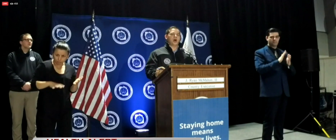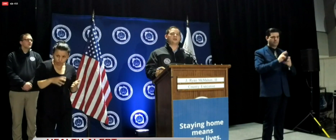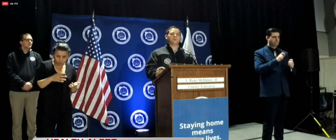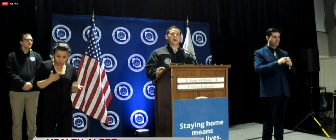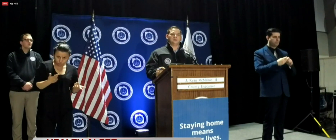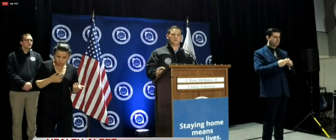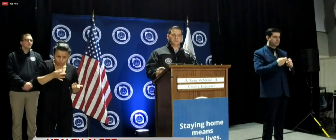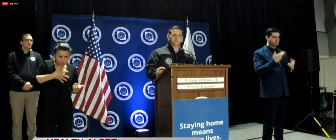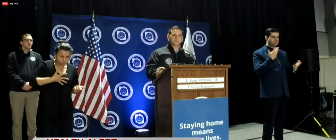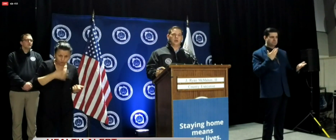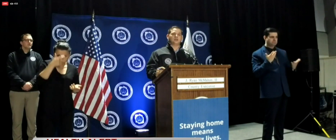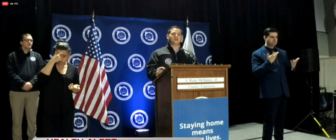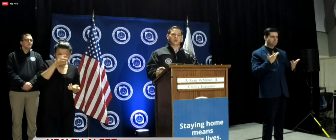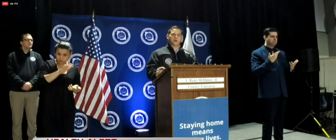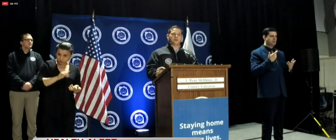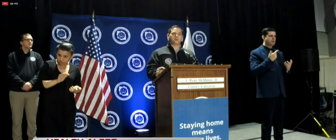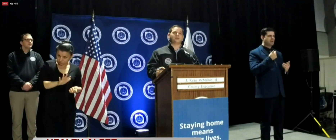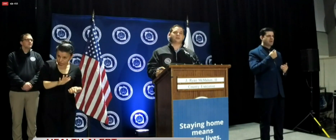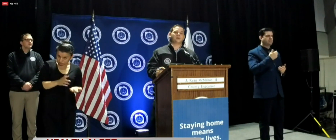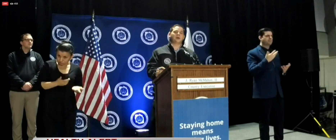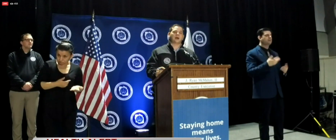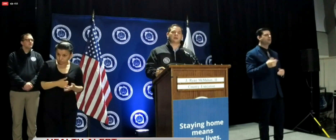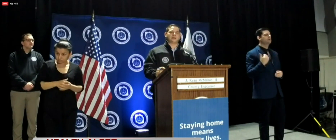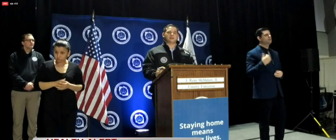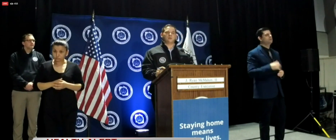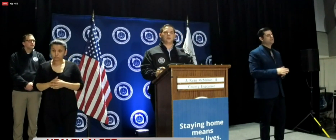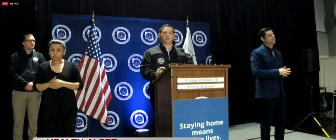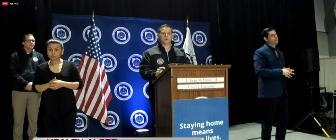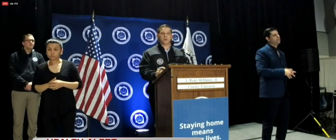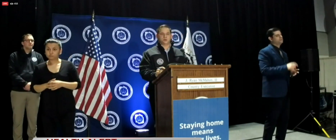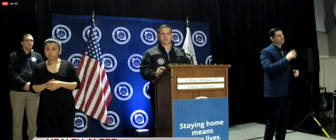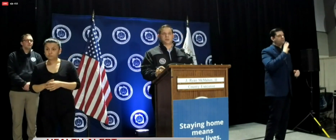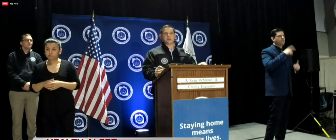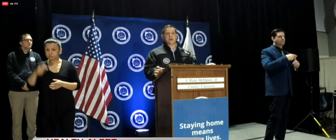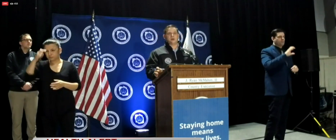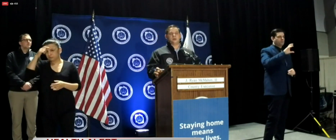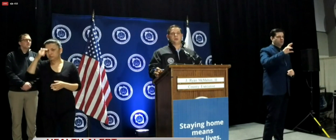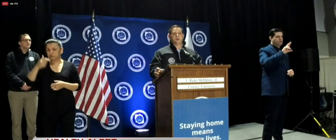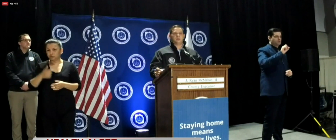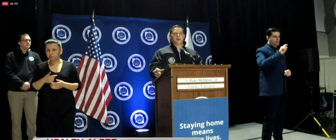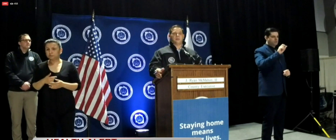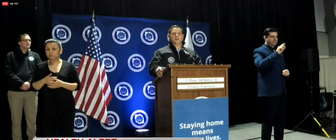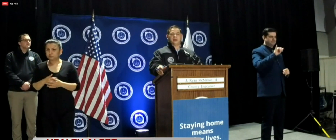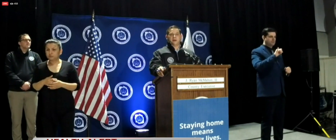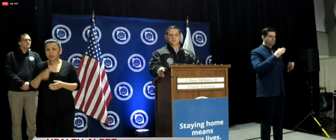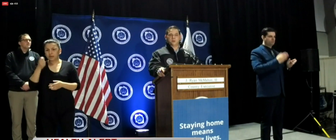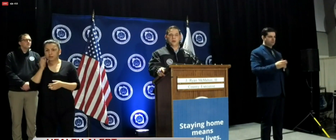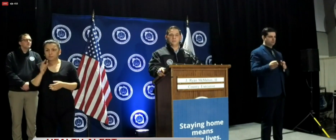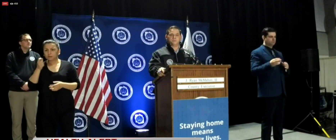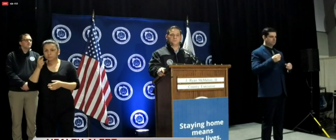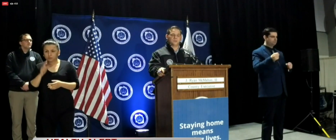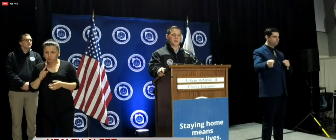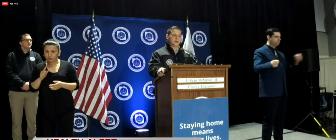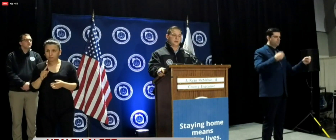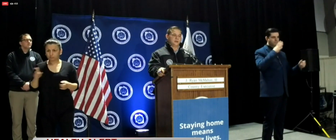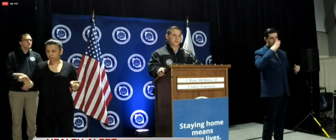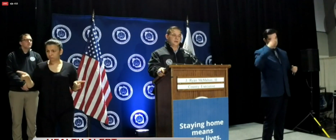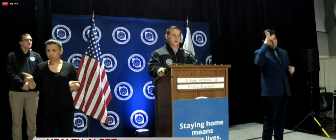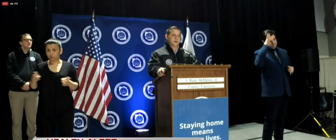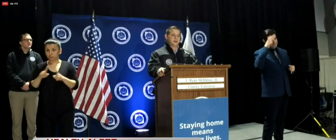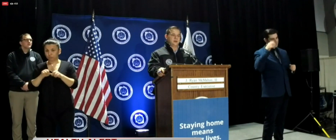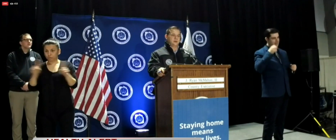We talked about custody arrangements. I think that's one of the big ones we're seeing now. Mom and dad are split up,